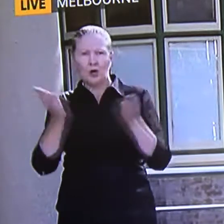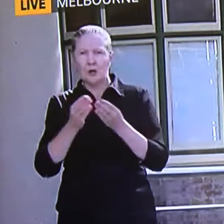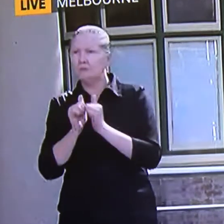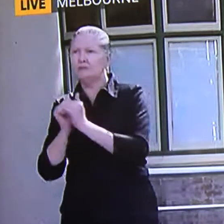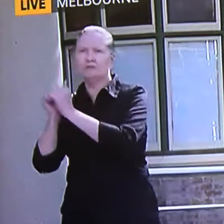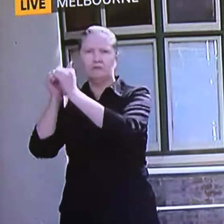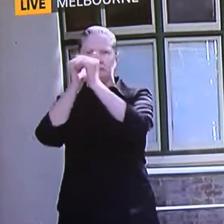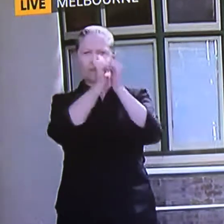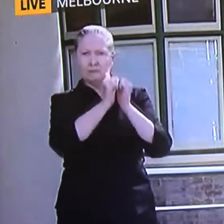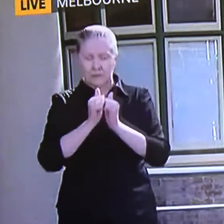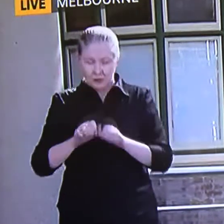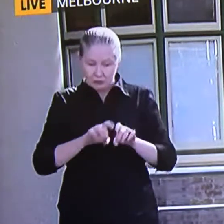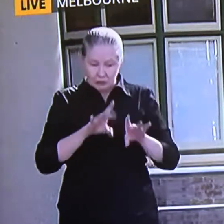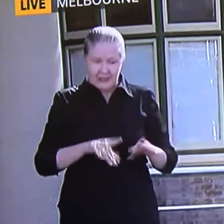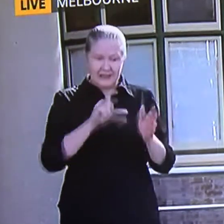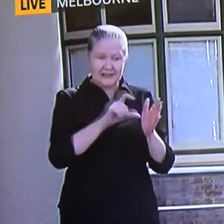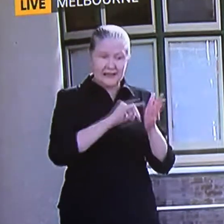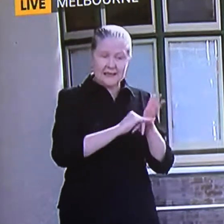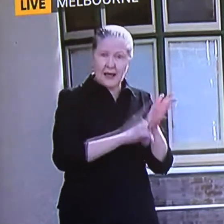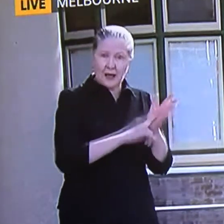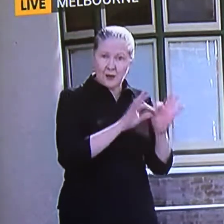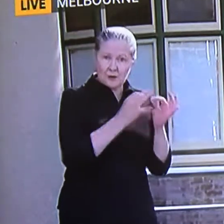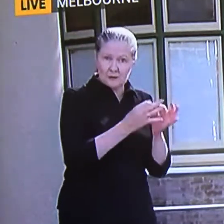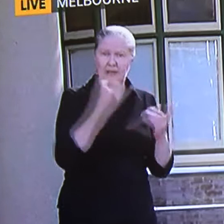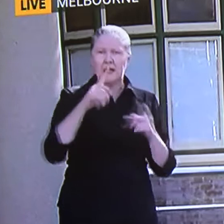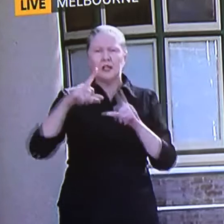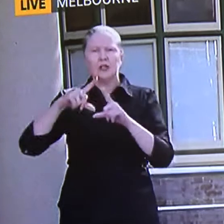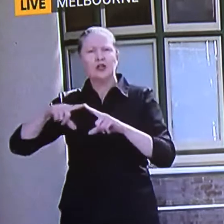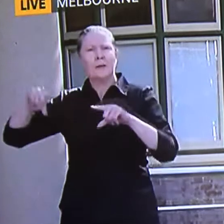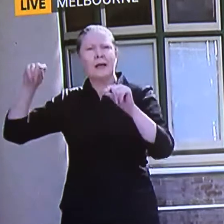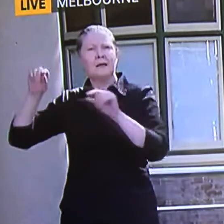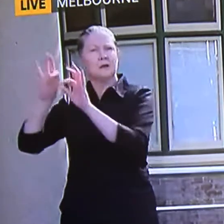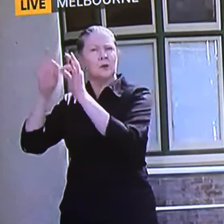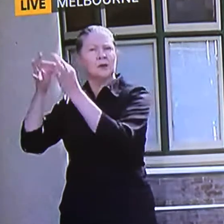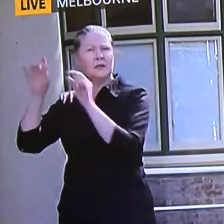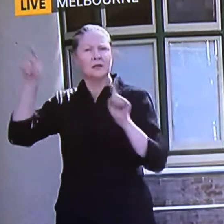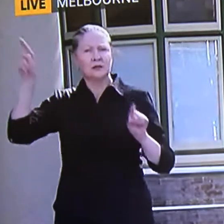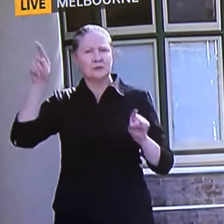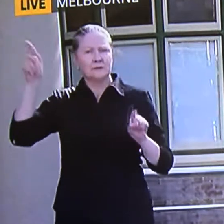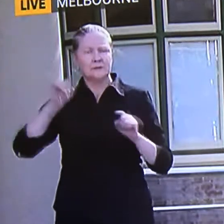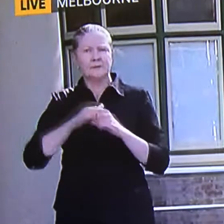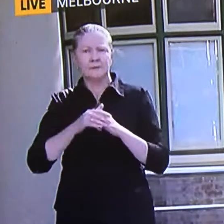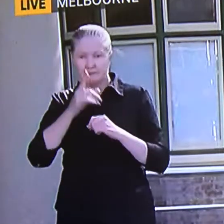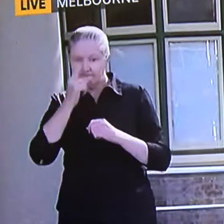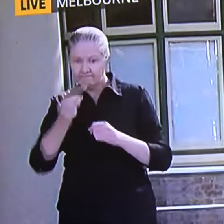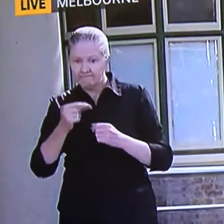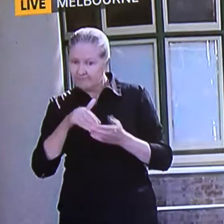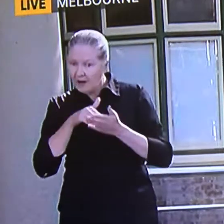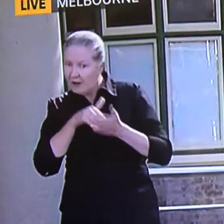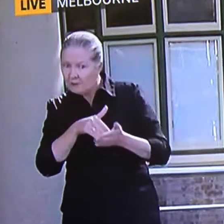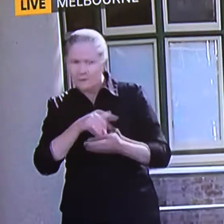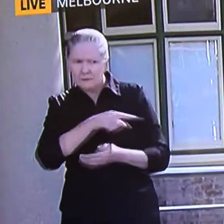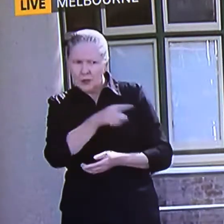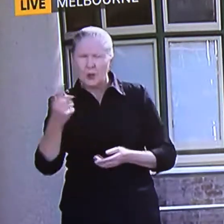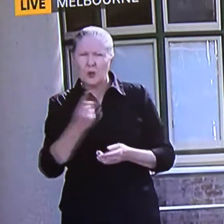consortium between Australia's CSL and Japanese interests. This could assist those patients who